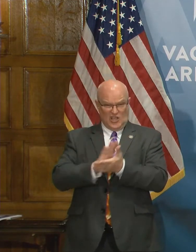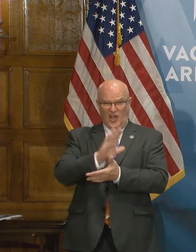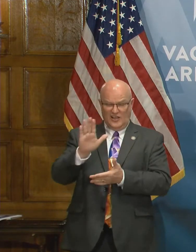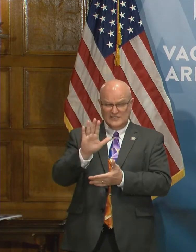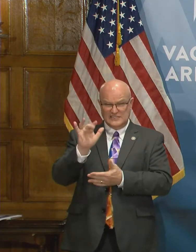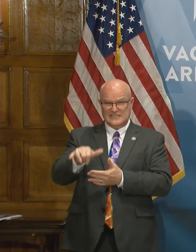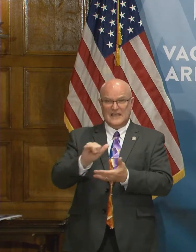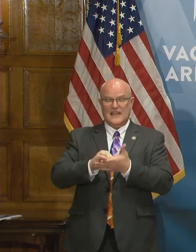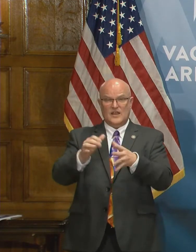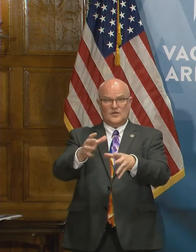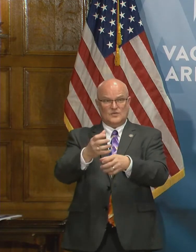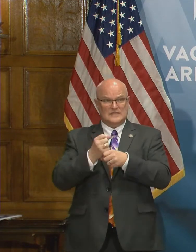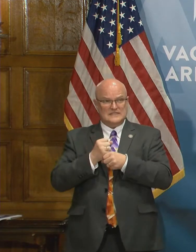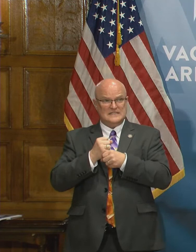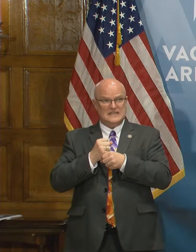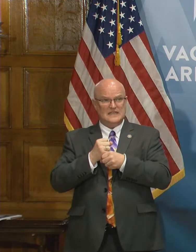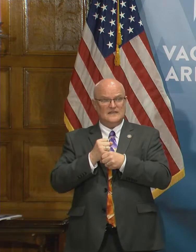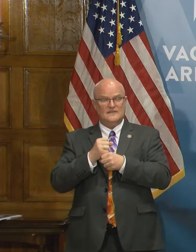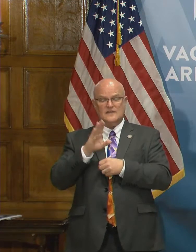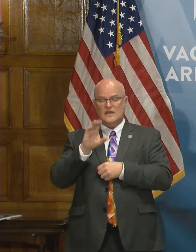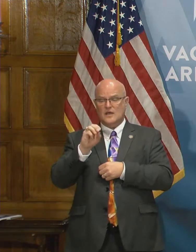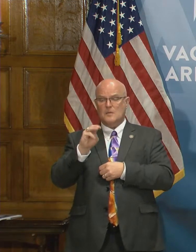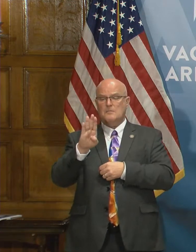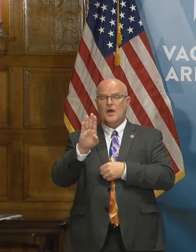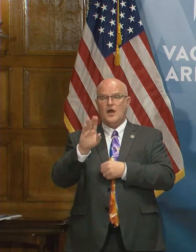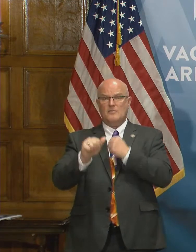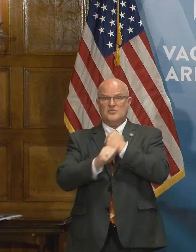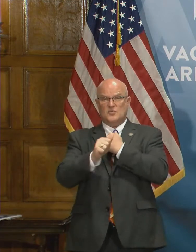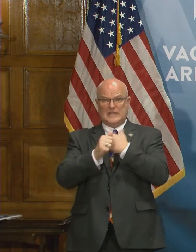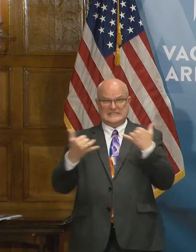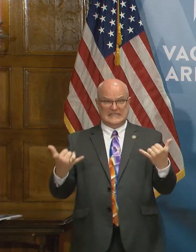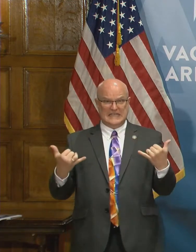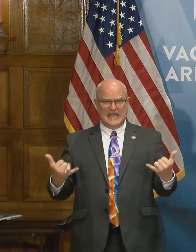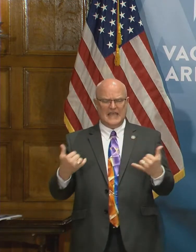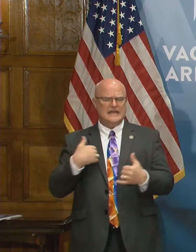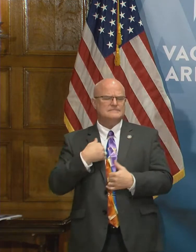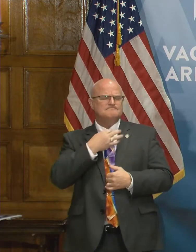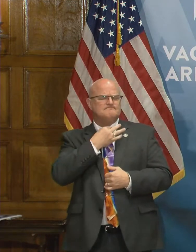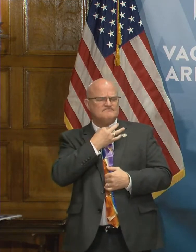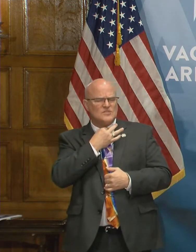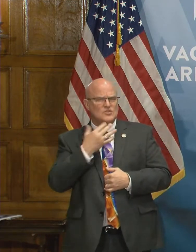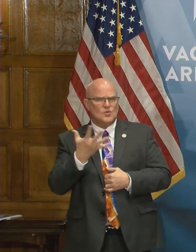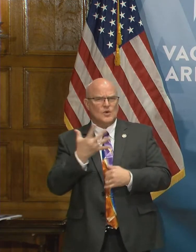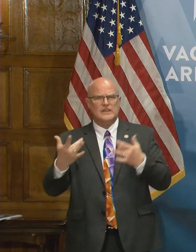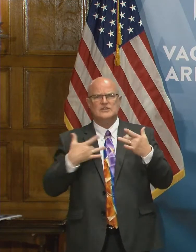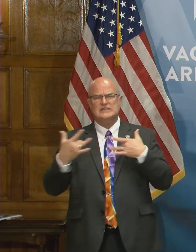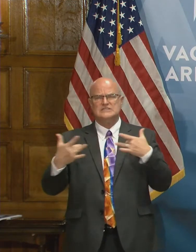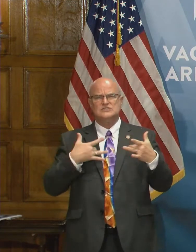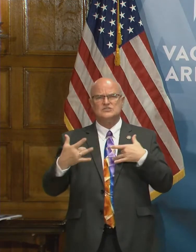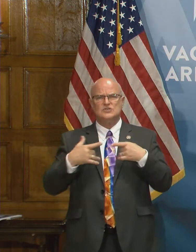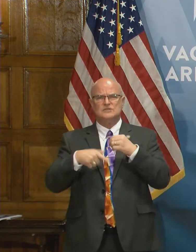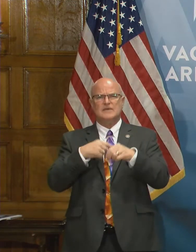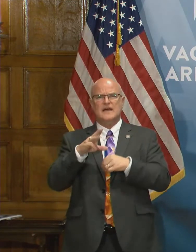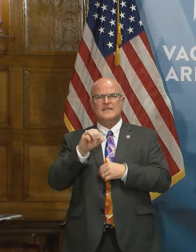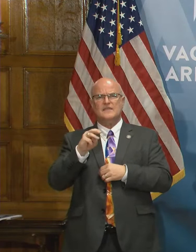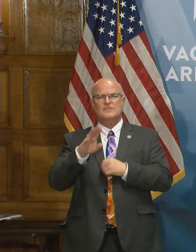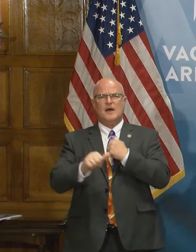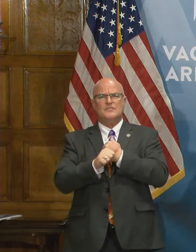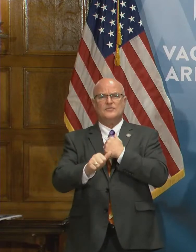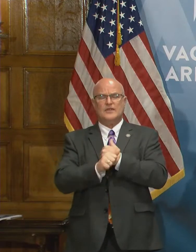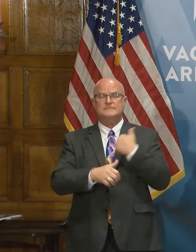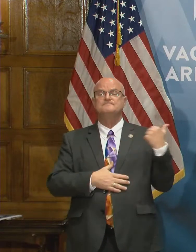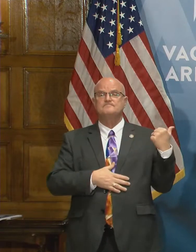colleges, that received bomb threats today. And I was wondering, what are your concerns?